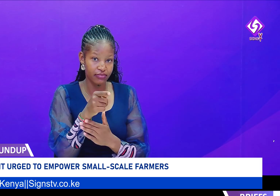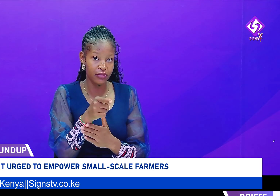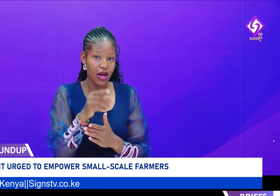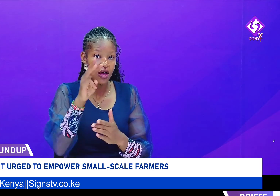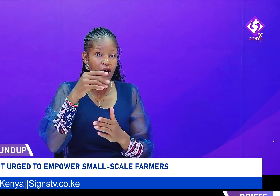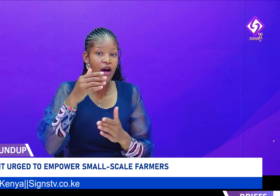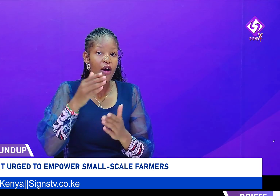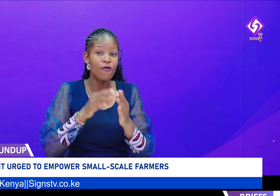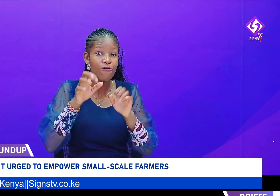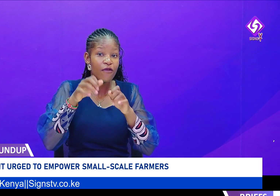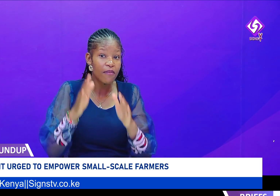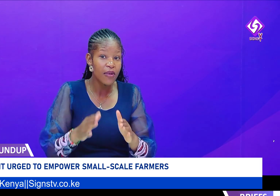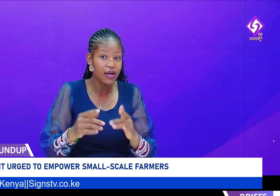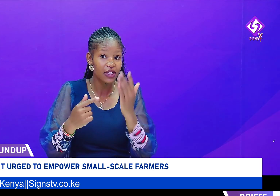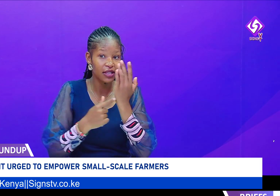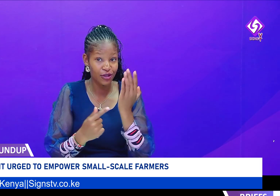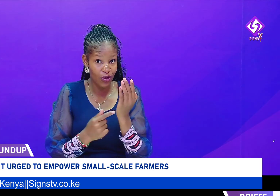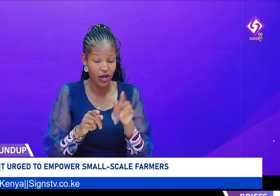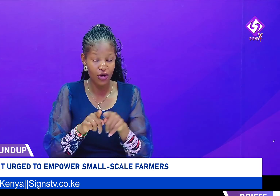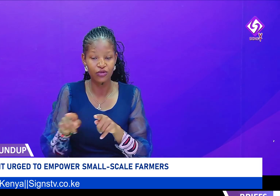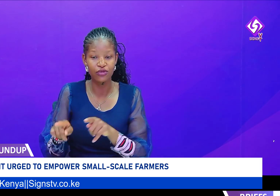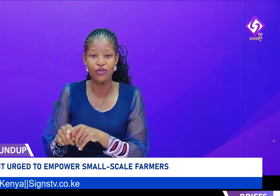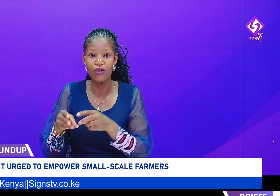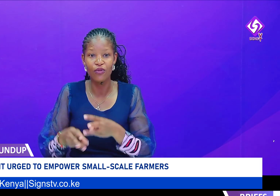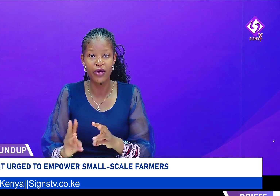way to mitigate the harsh effects of the drought.